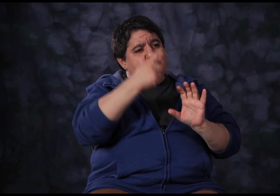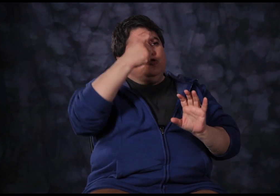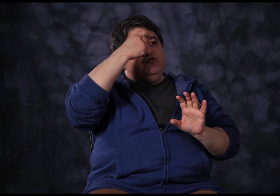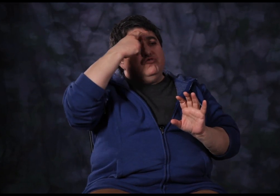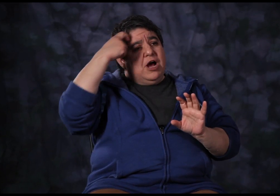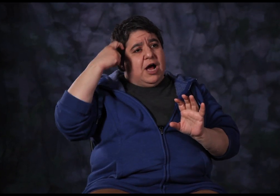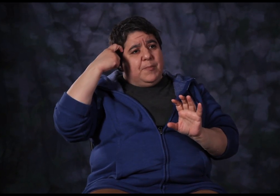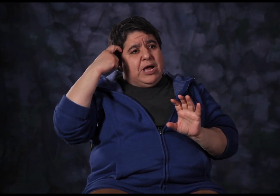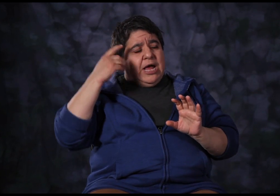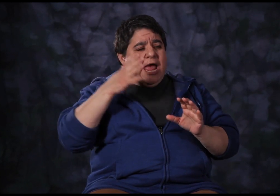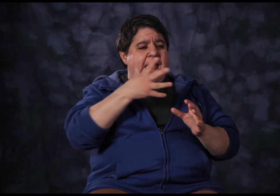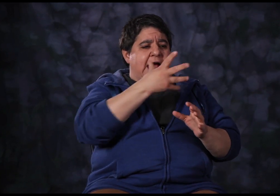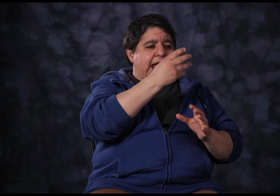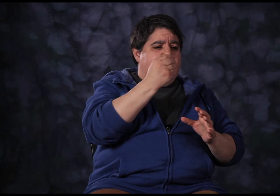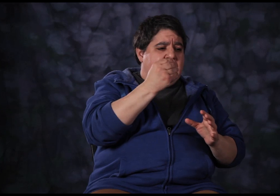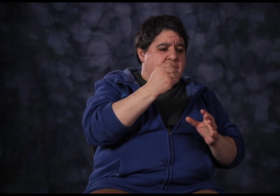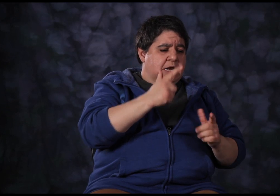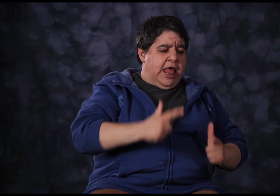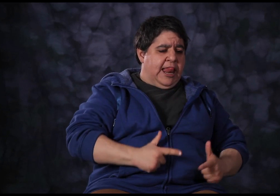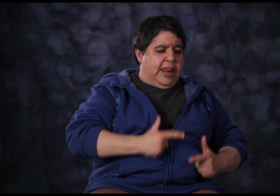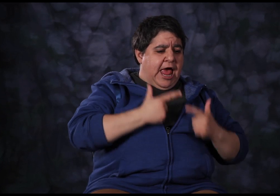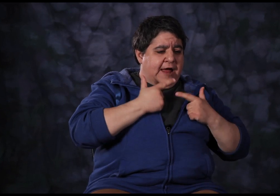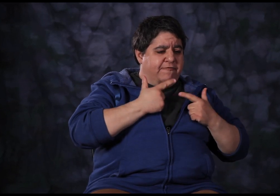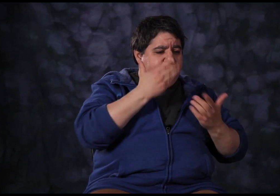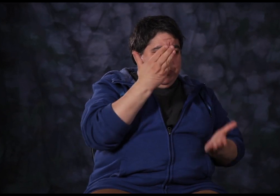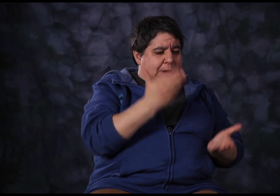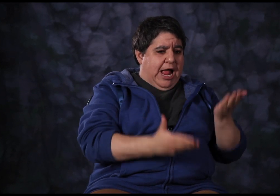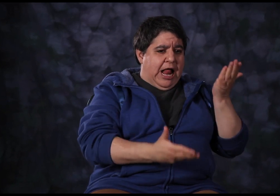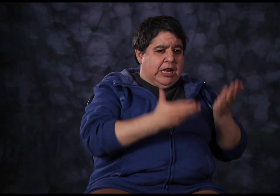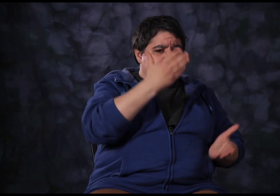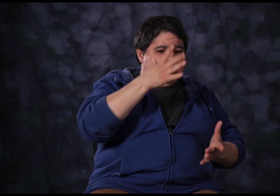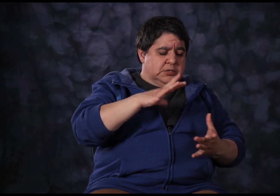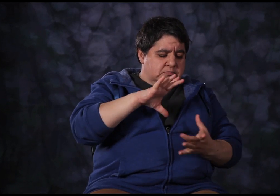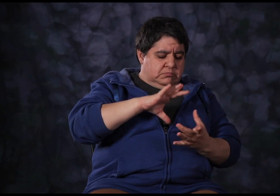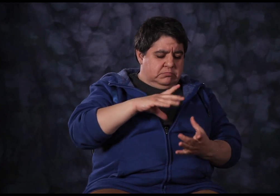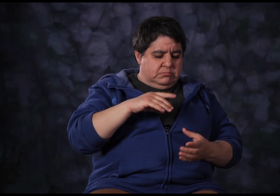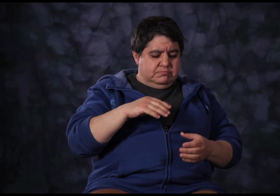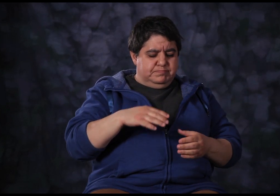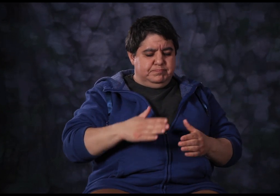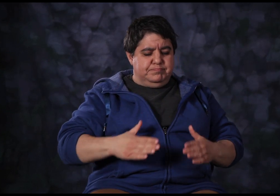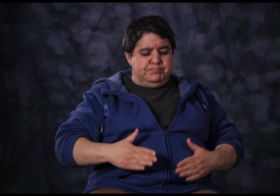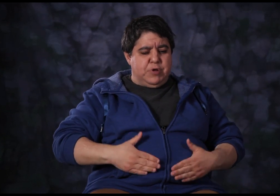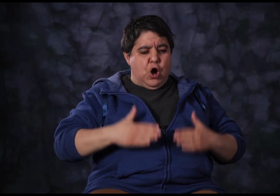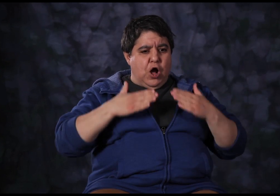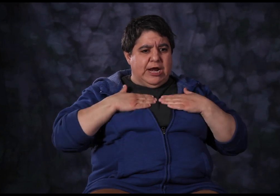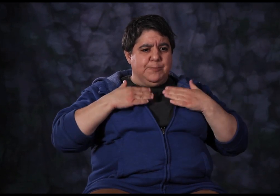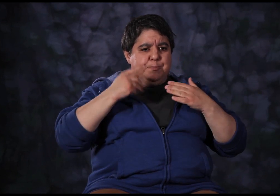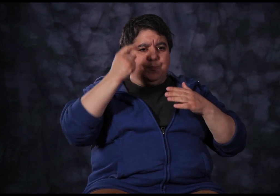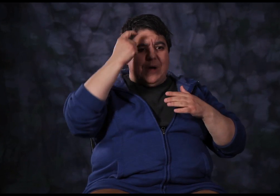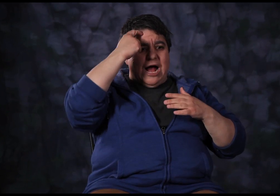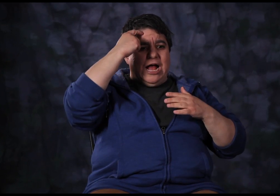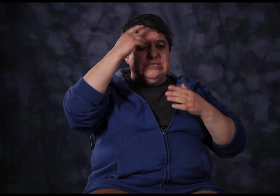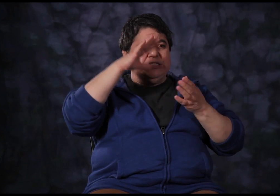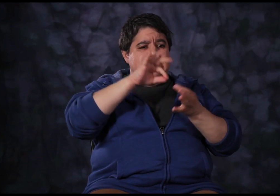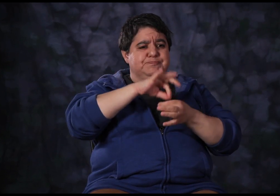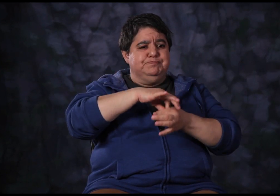This was a 10-week program, and every week I would learn something related to healing from trauma and the imbalances it creates in your mind, body,